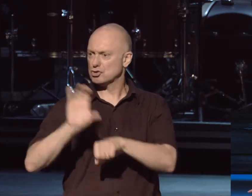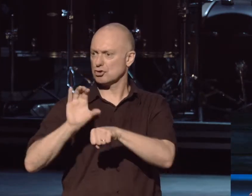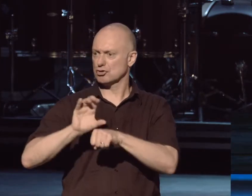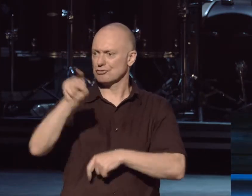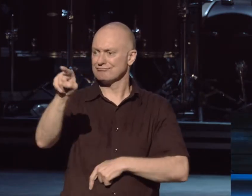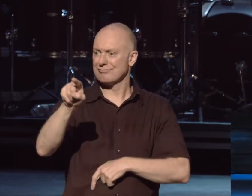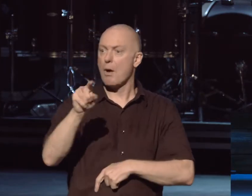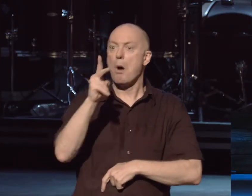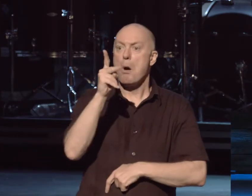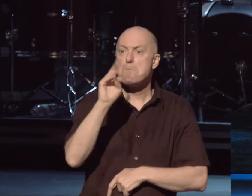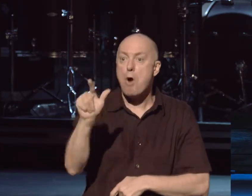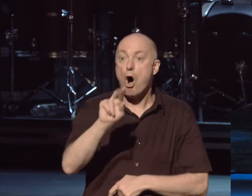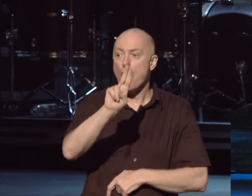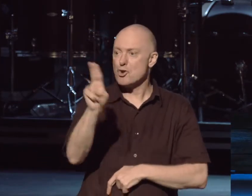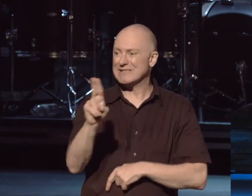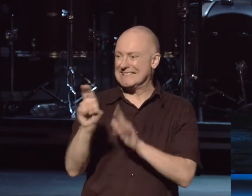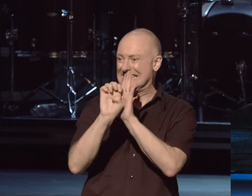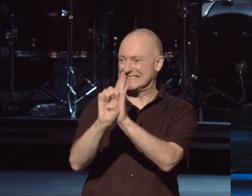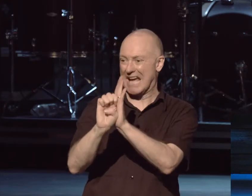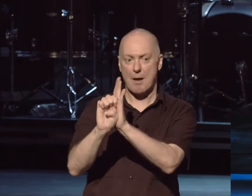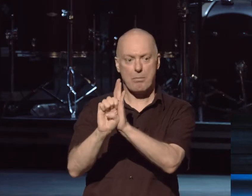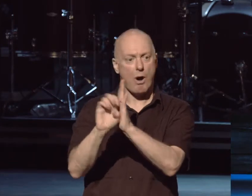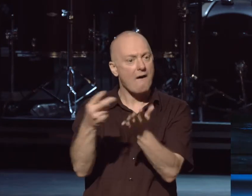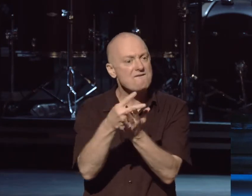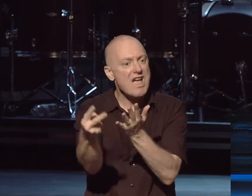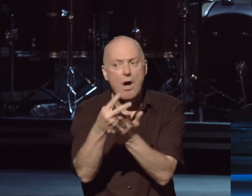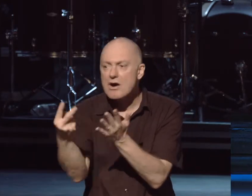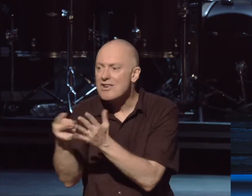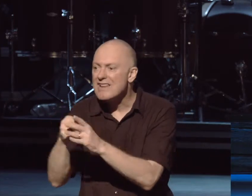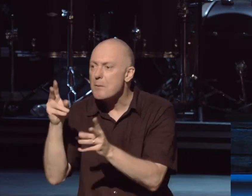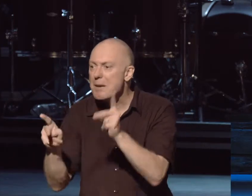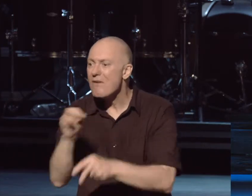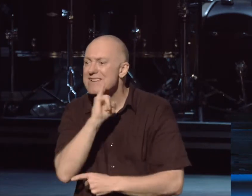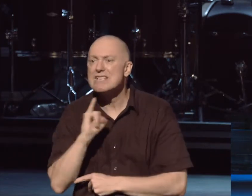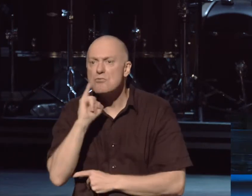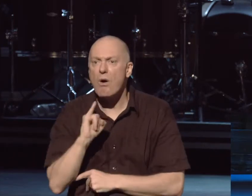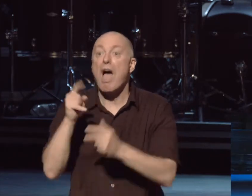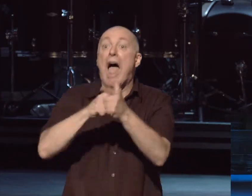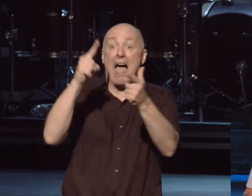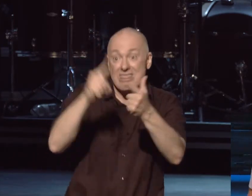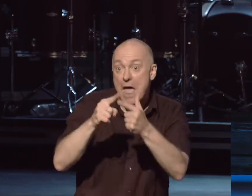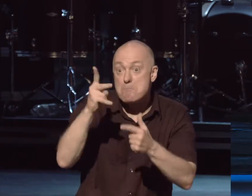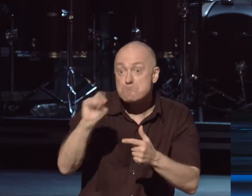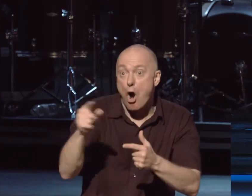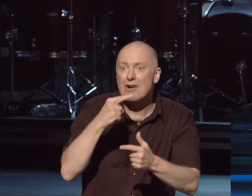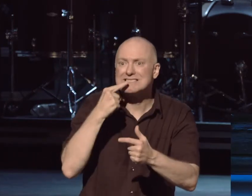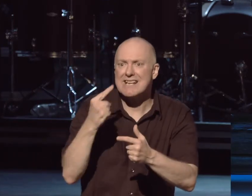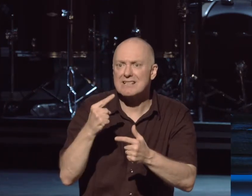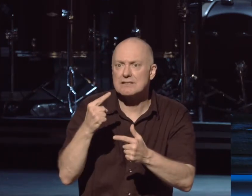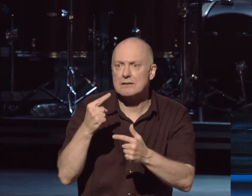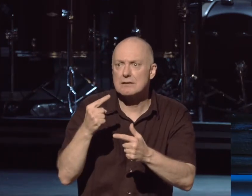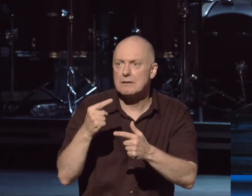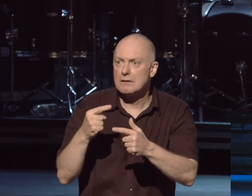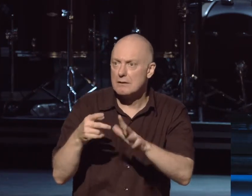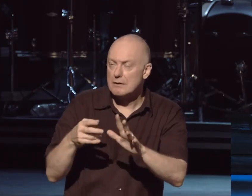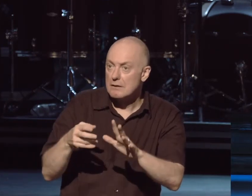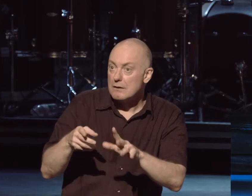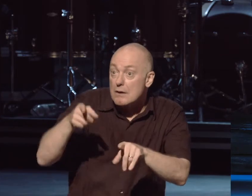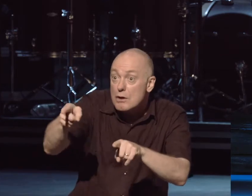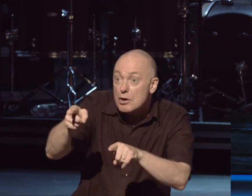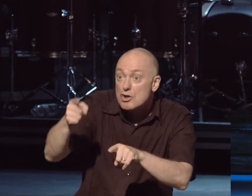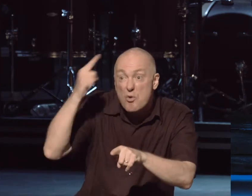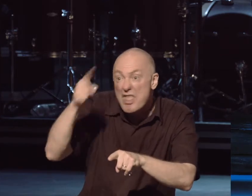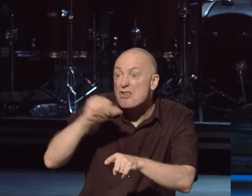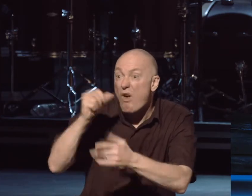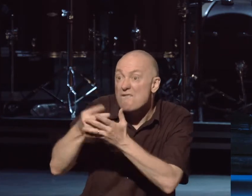Corinthian church. He uses the examples of failures in the people of Israel, and then he says, lest you think you fall,